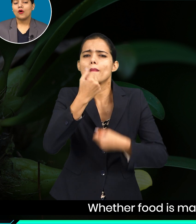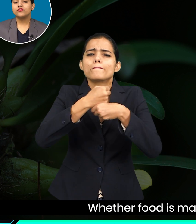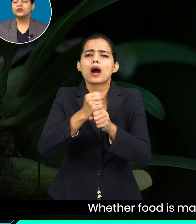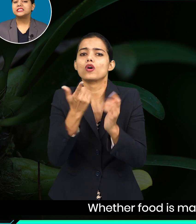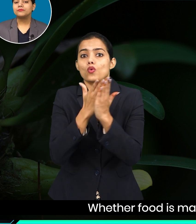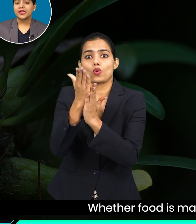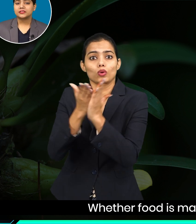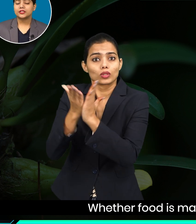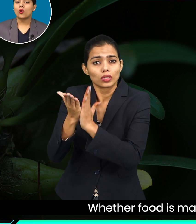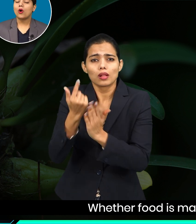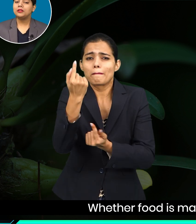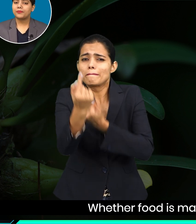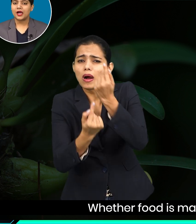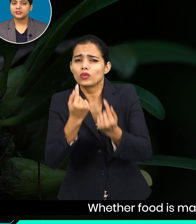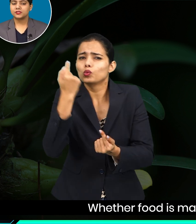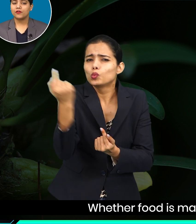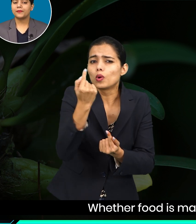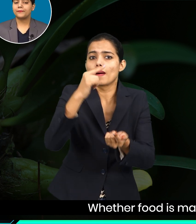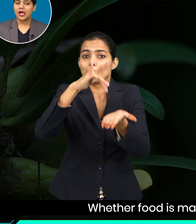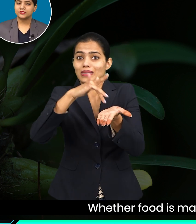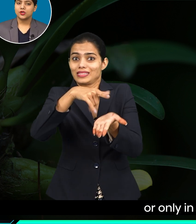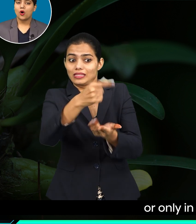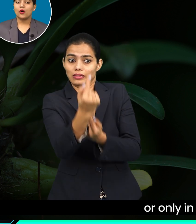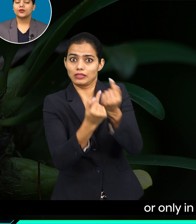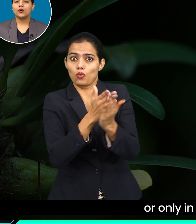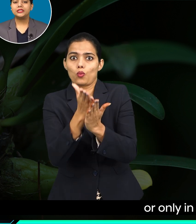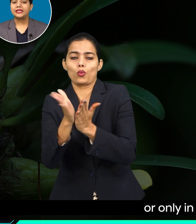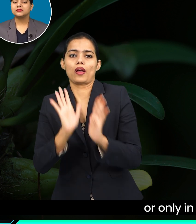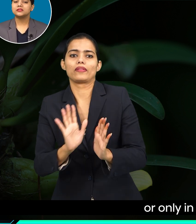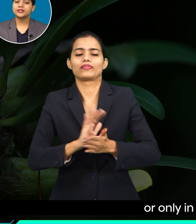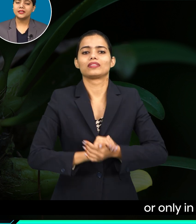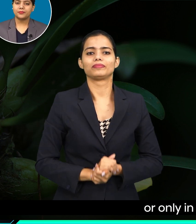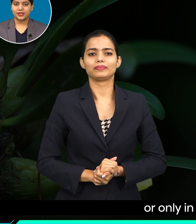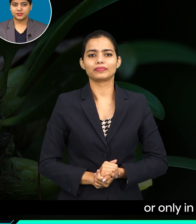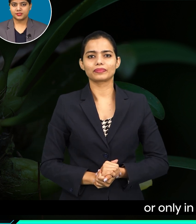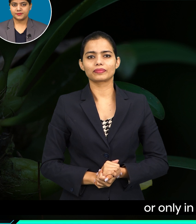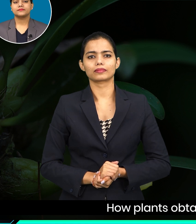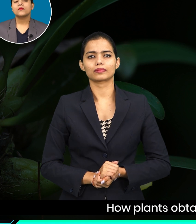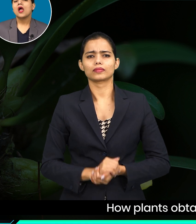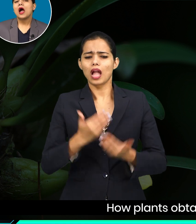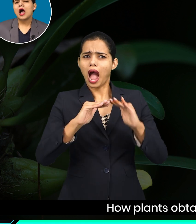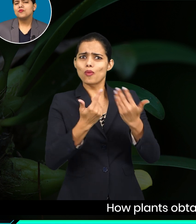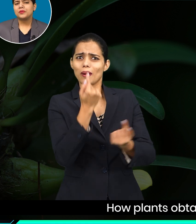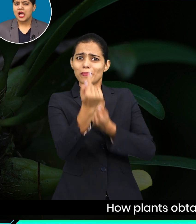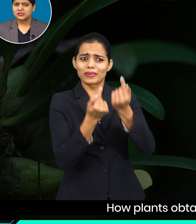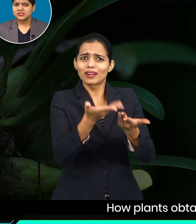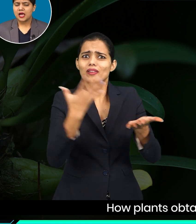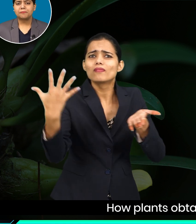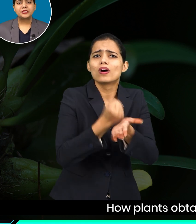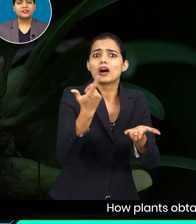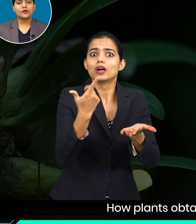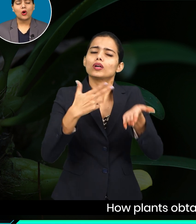whether food is made in all parts of a plant or only in certain parts, how